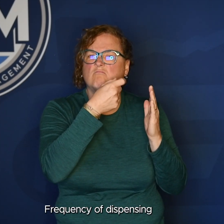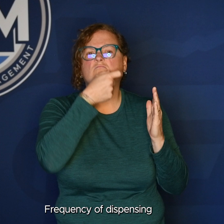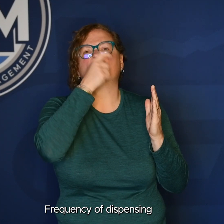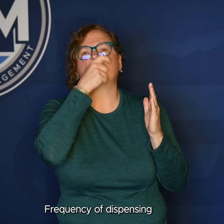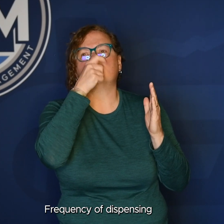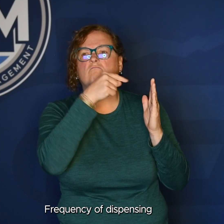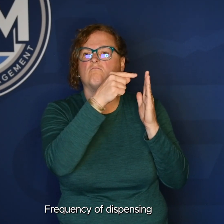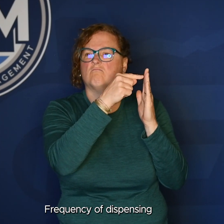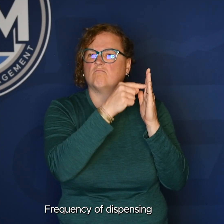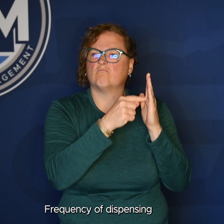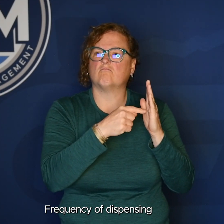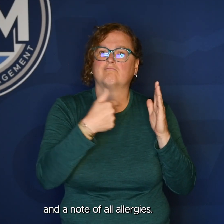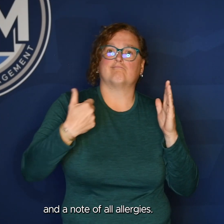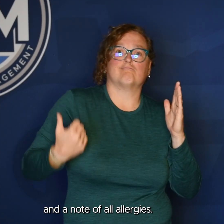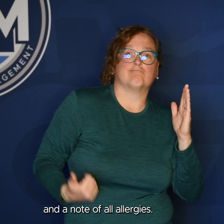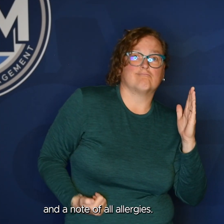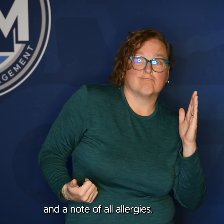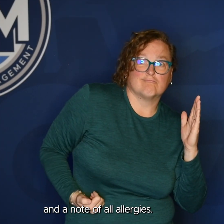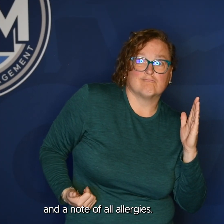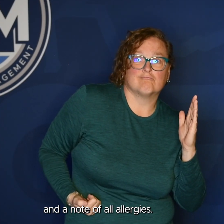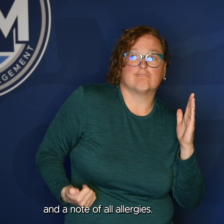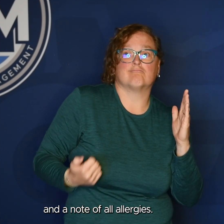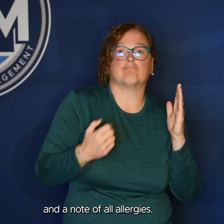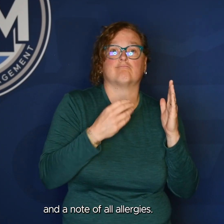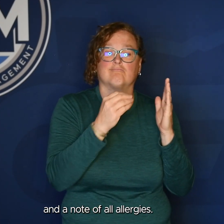frequency of dispensing, and a note of all allergies.